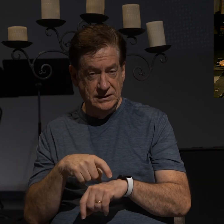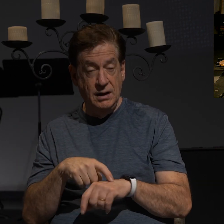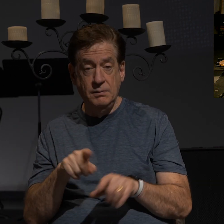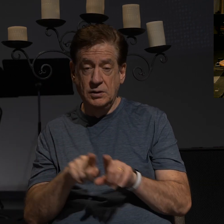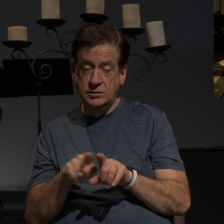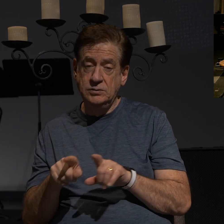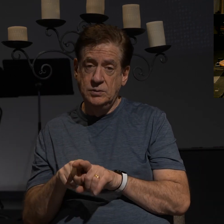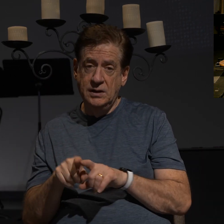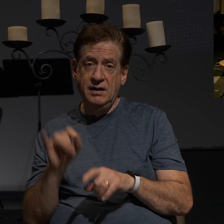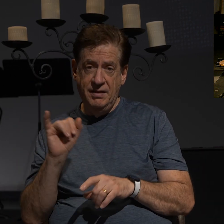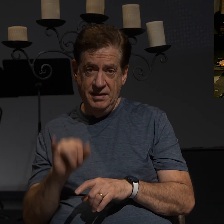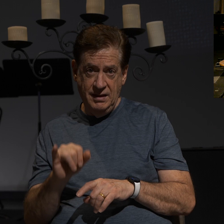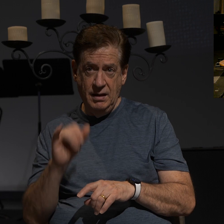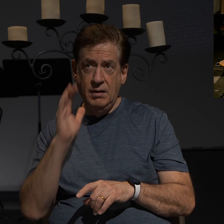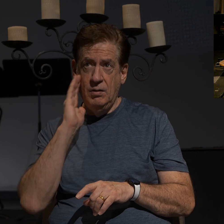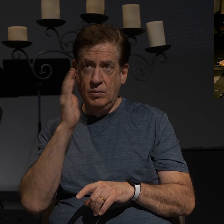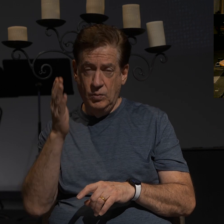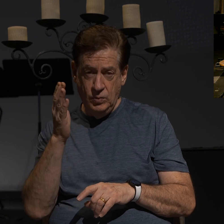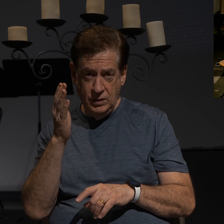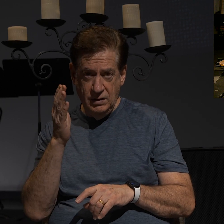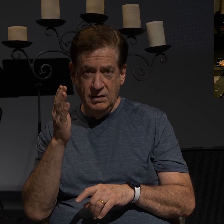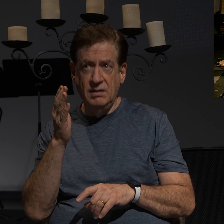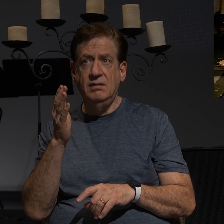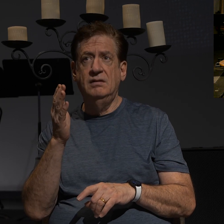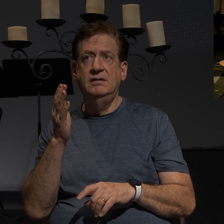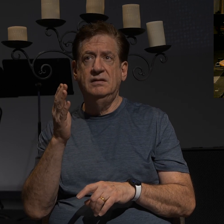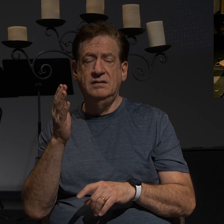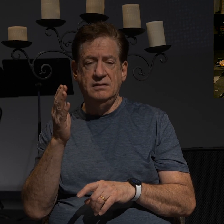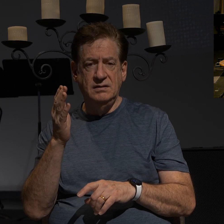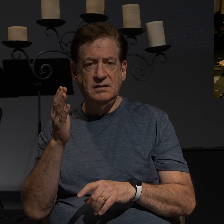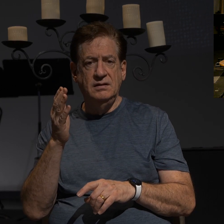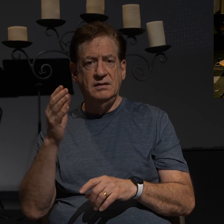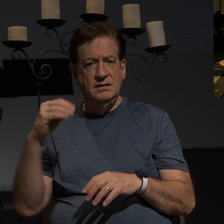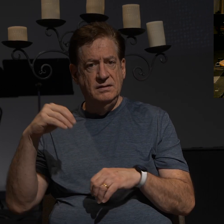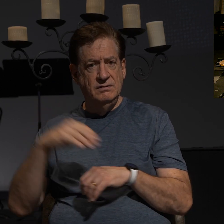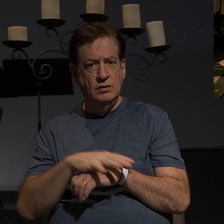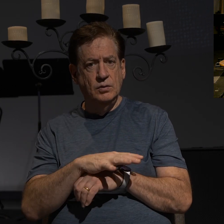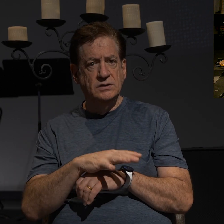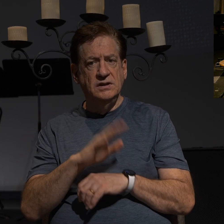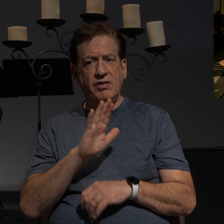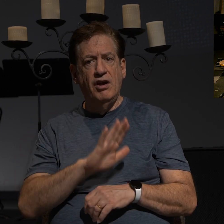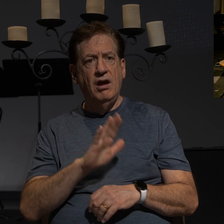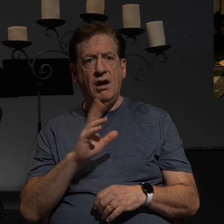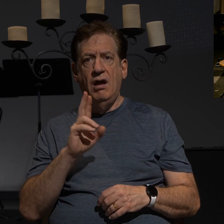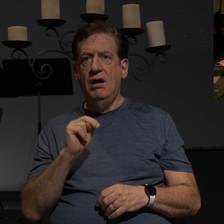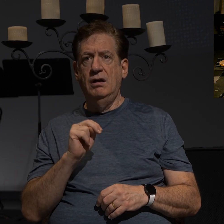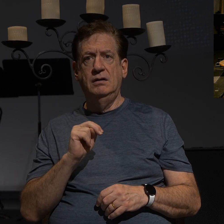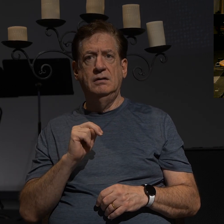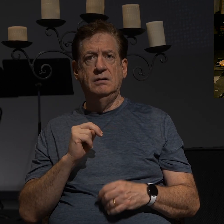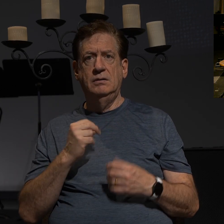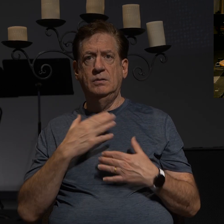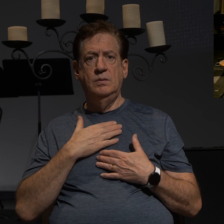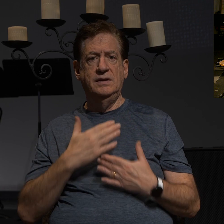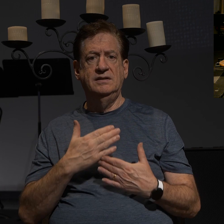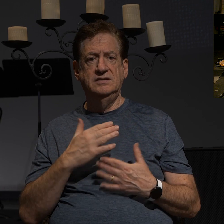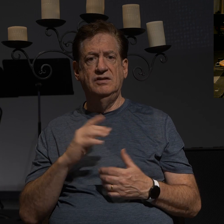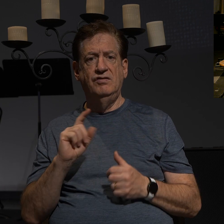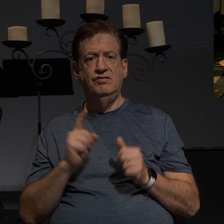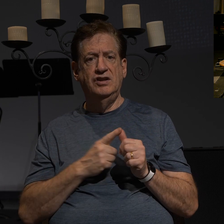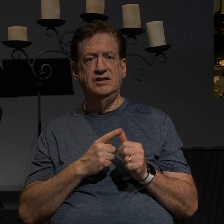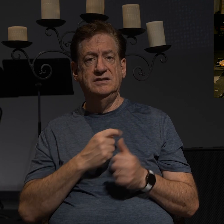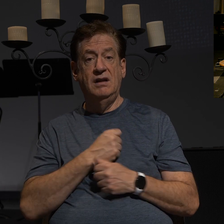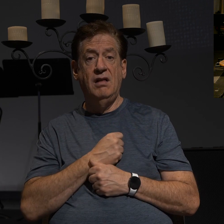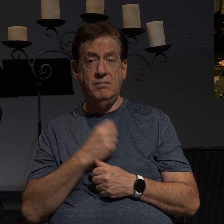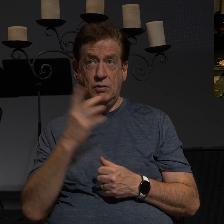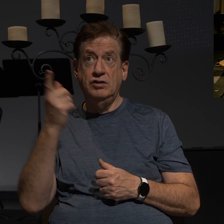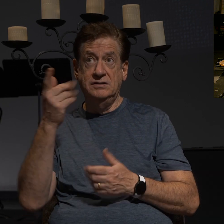And that will play into some of their unwillingness to recall their first love, because they're doing pretty well